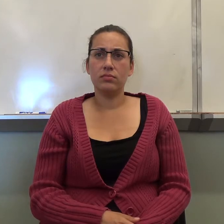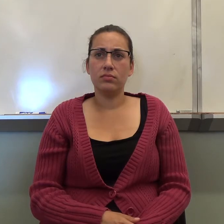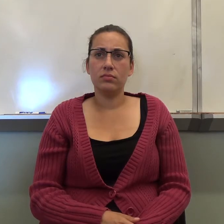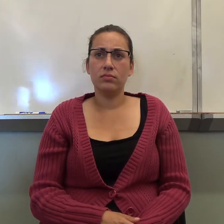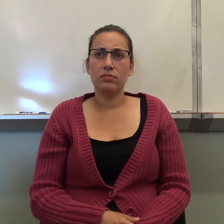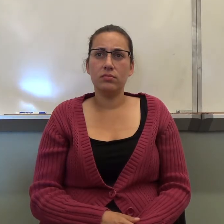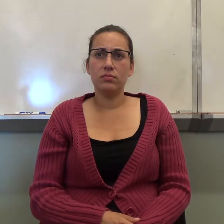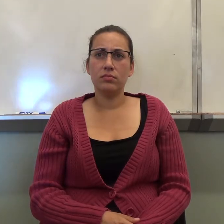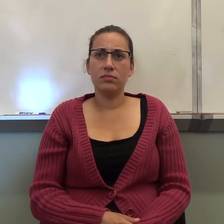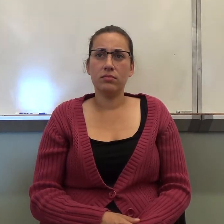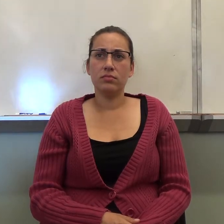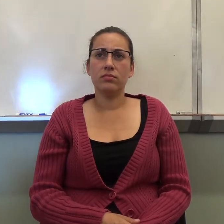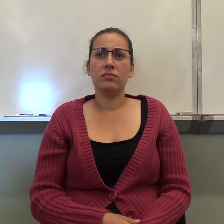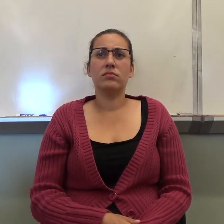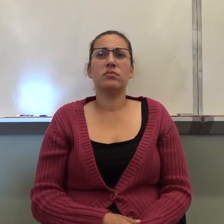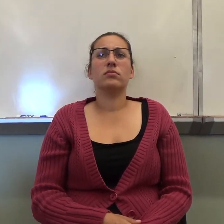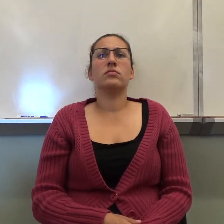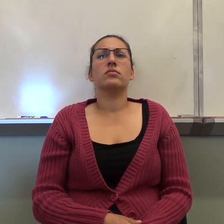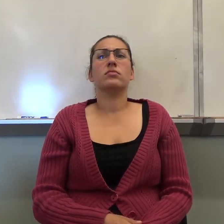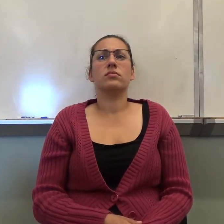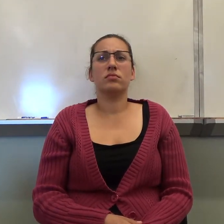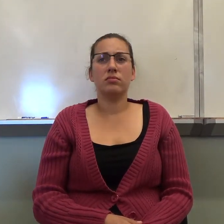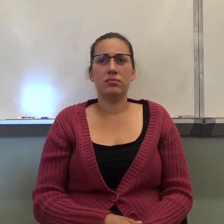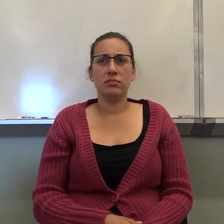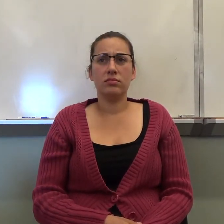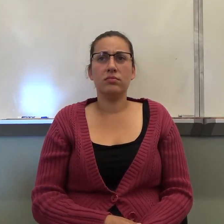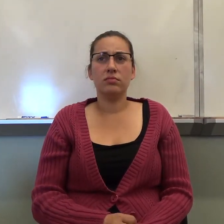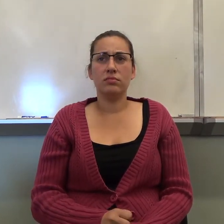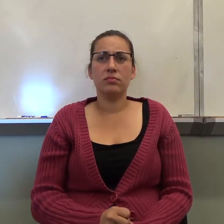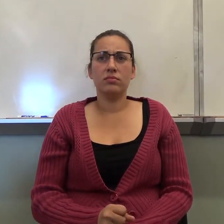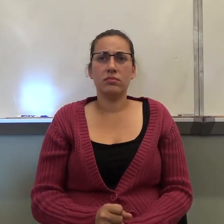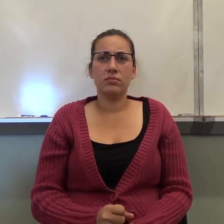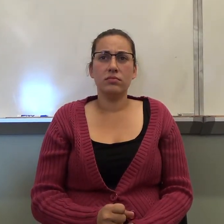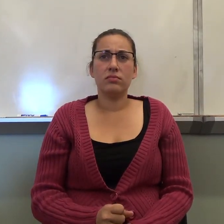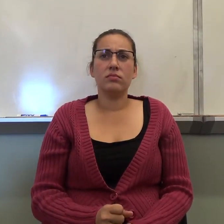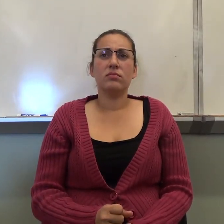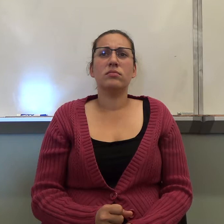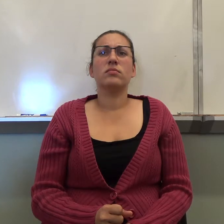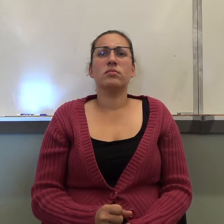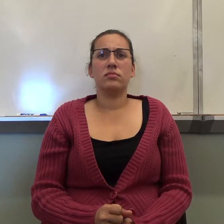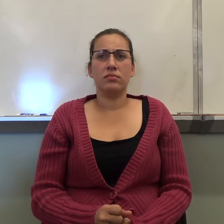and 3m n to the fifth.